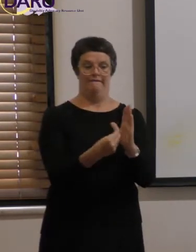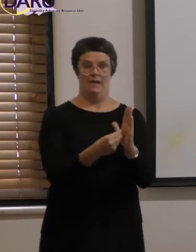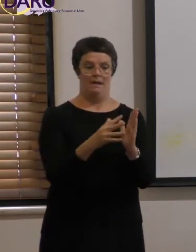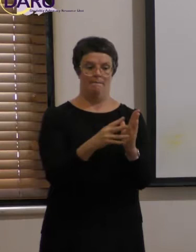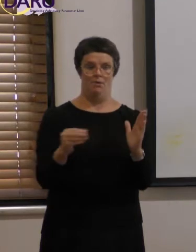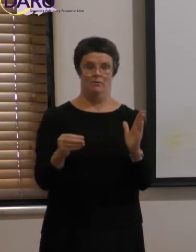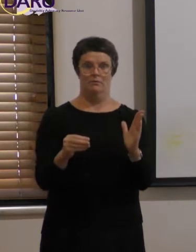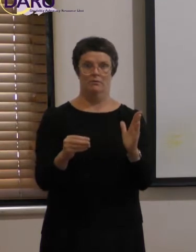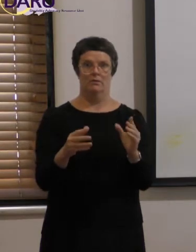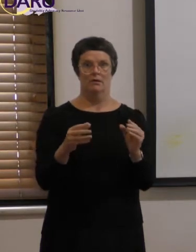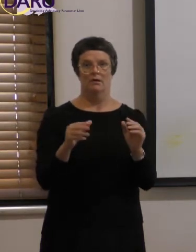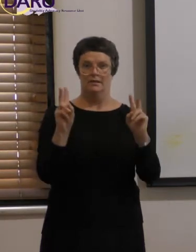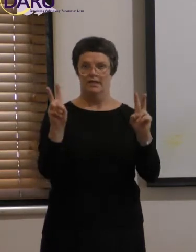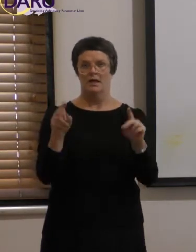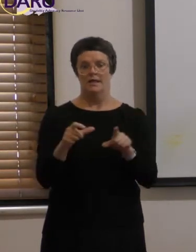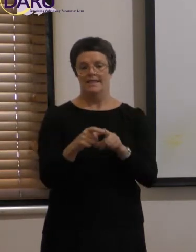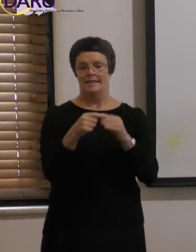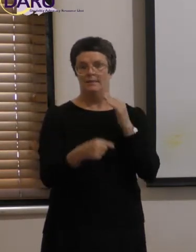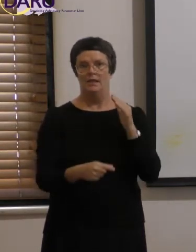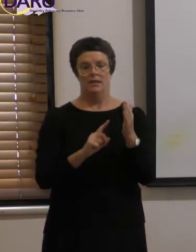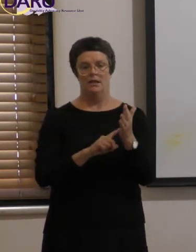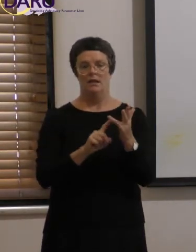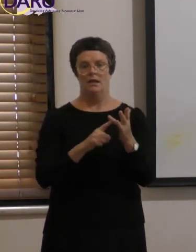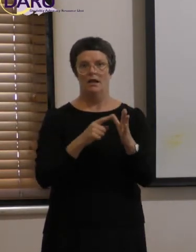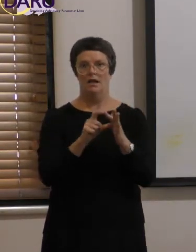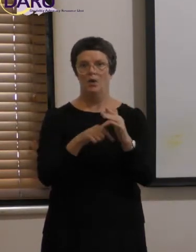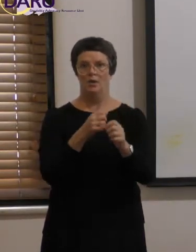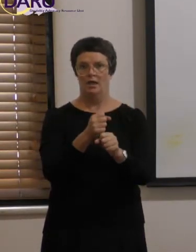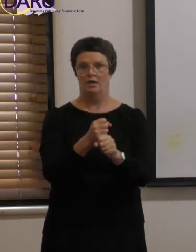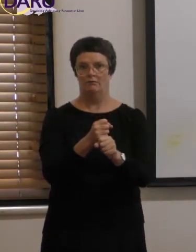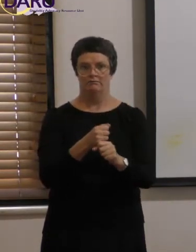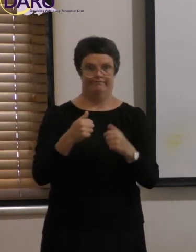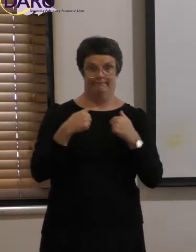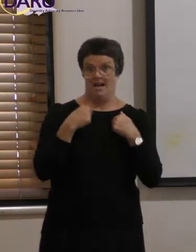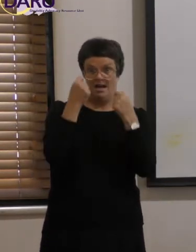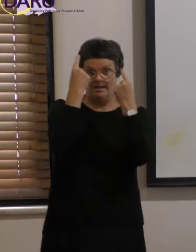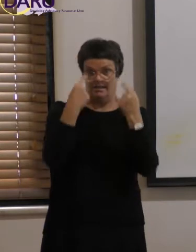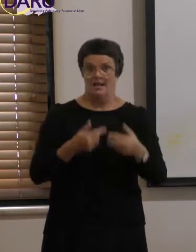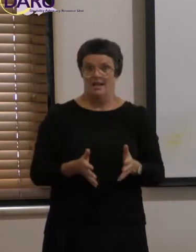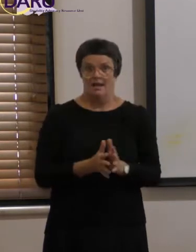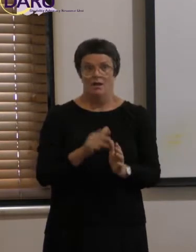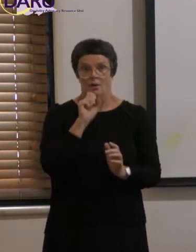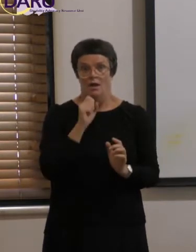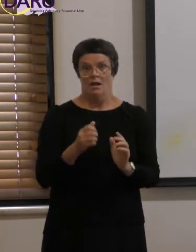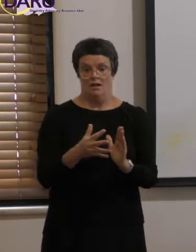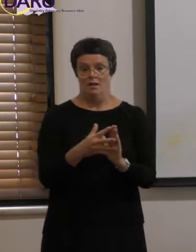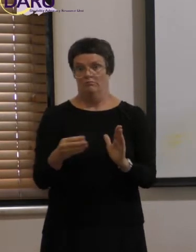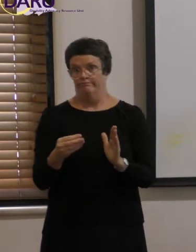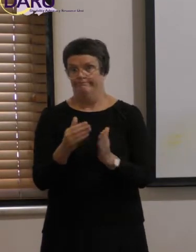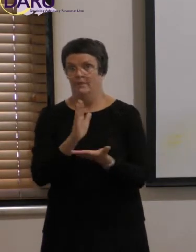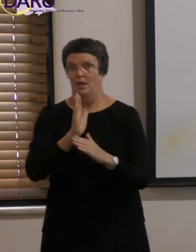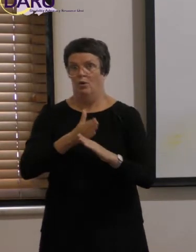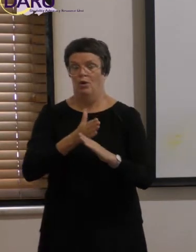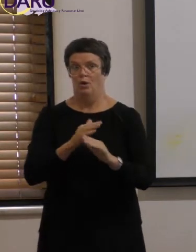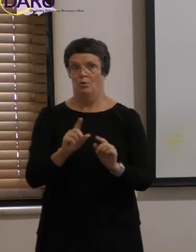new disability loading, which we're still yet to really see how that works. I don't understand, and I've got a pretty good understanding of public policy, what that's